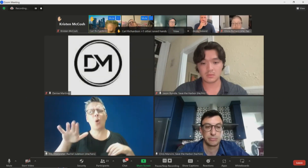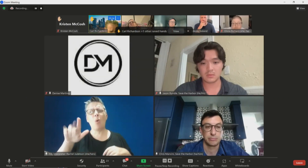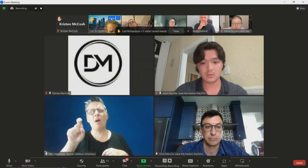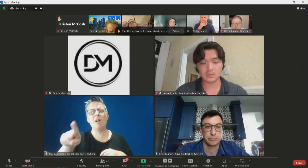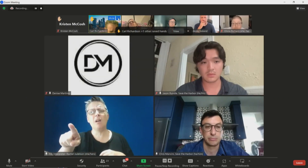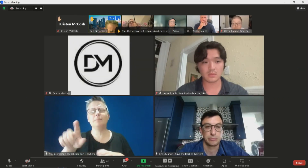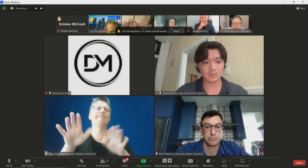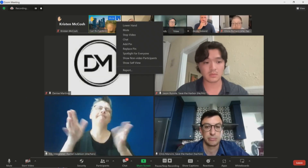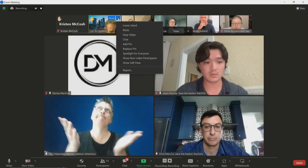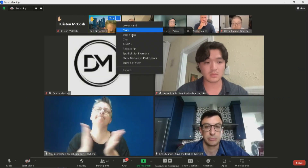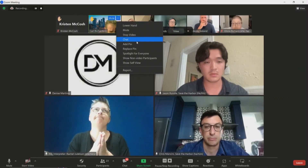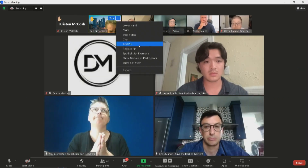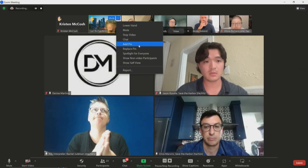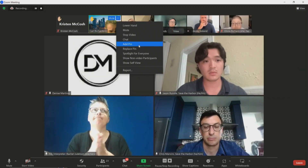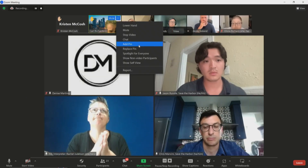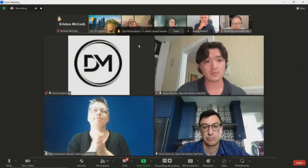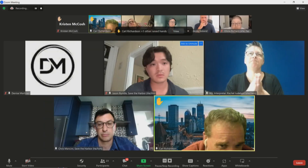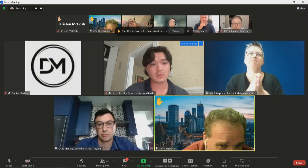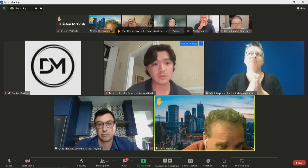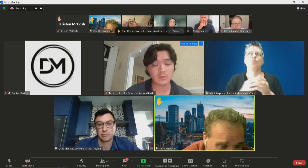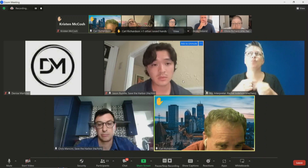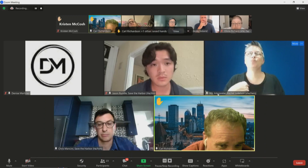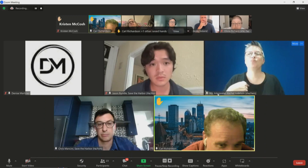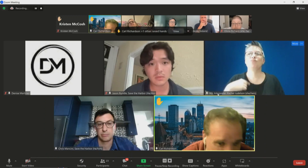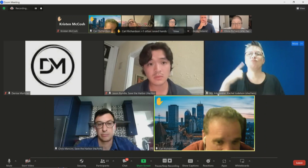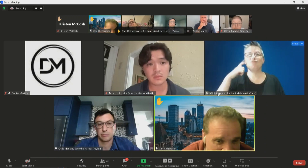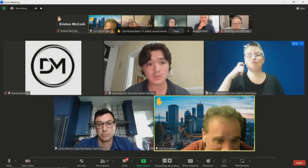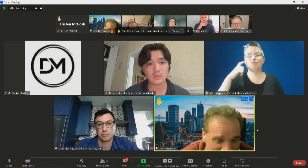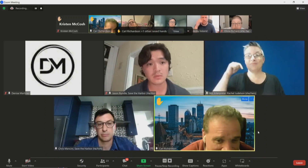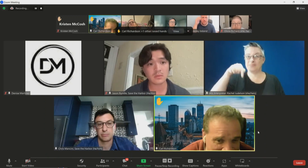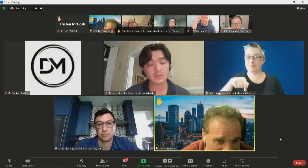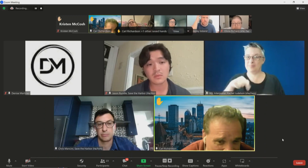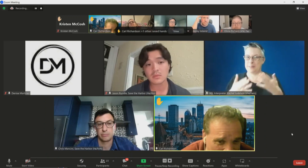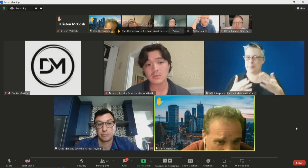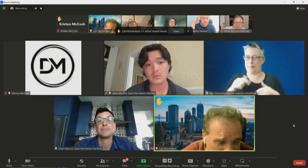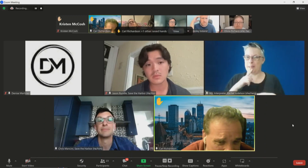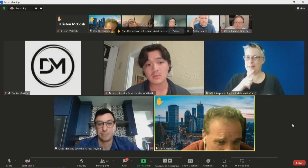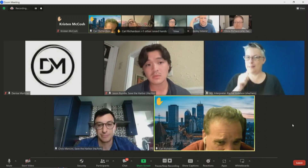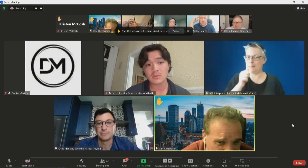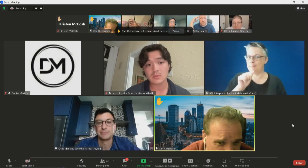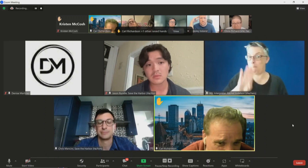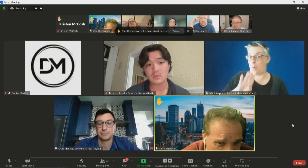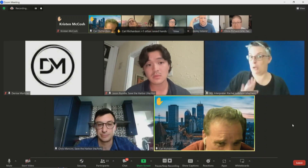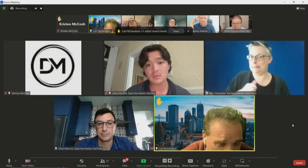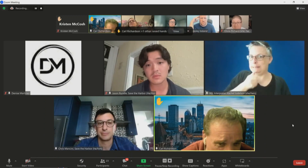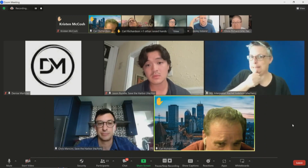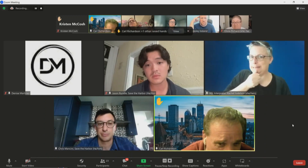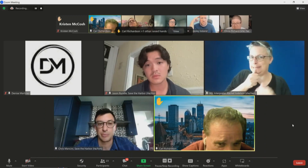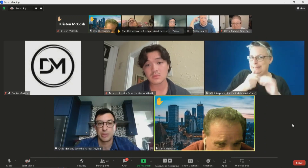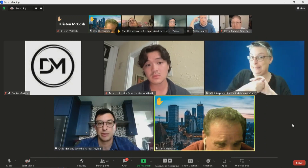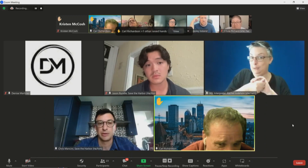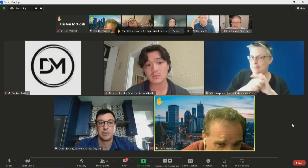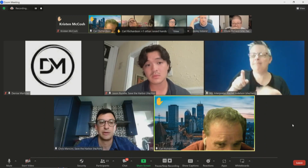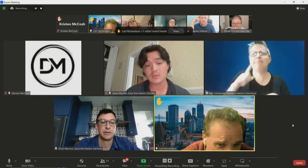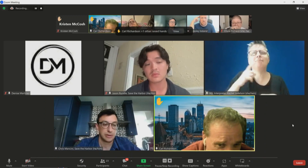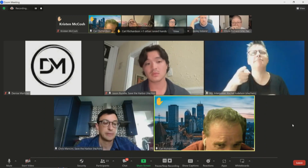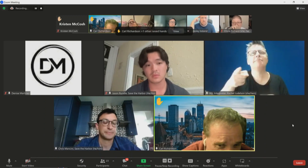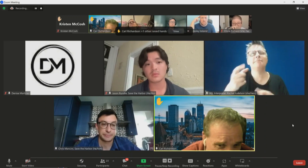know, I think this is probably Boston's hidden secret. So how many beaches do you currently